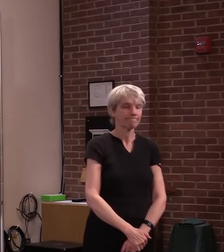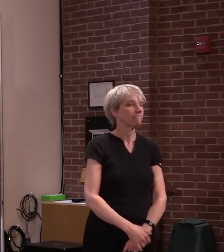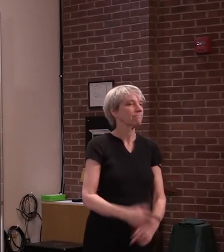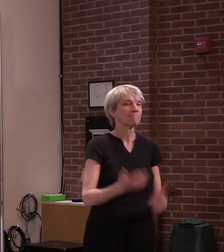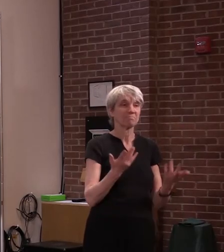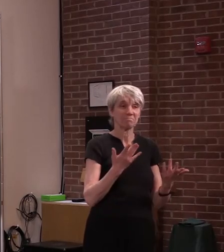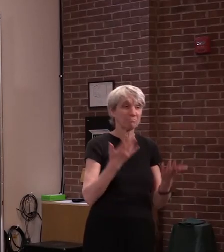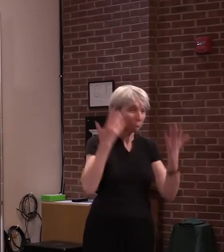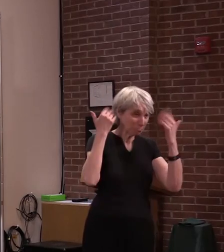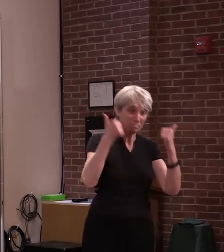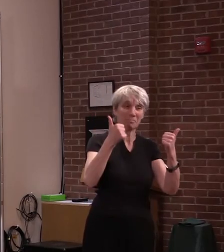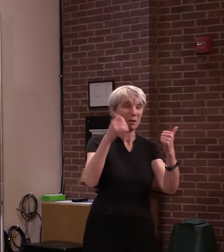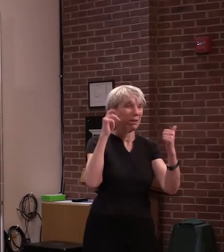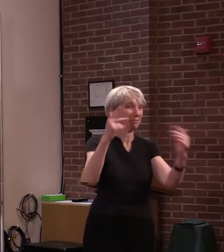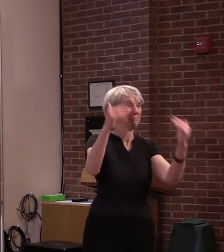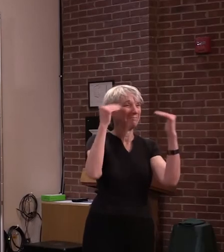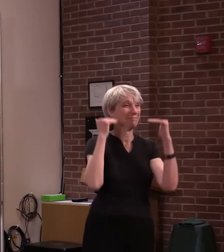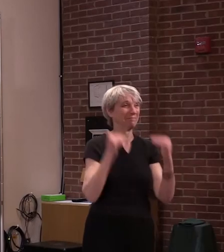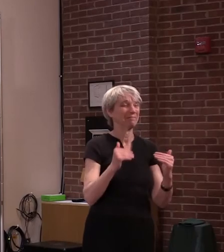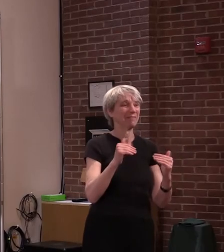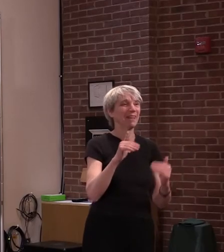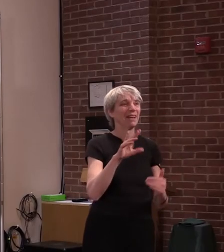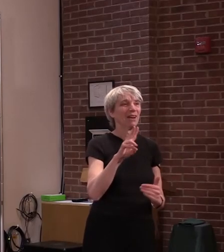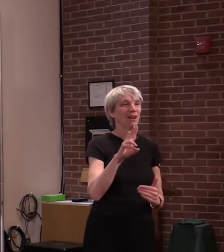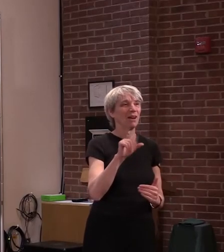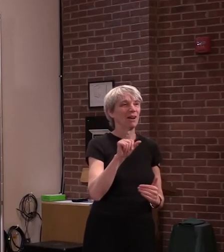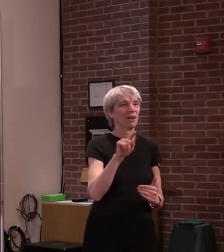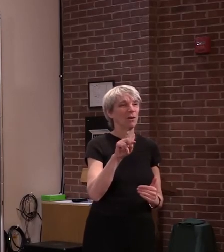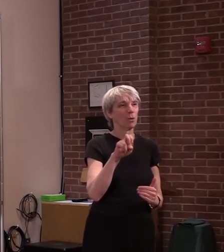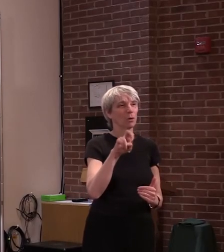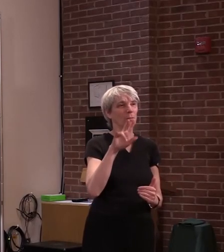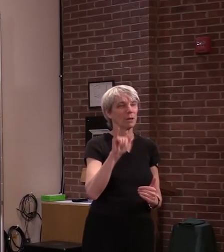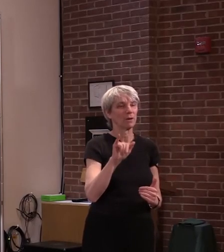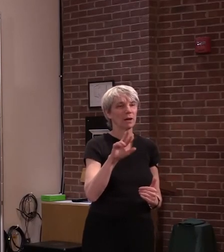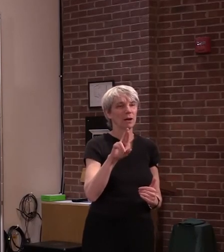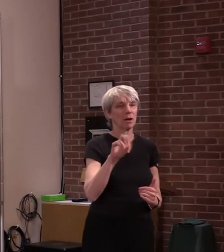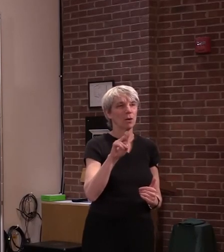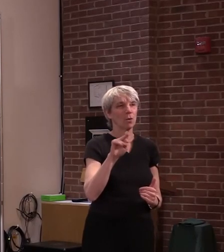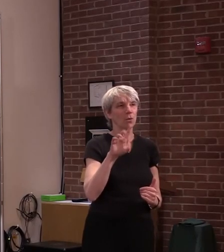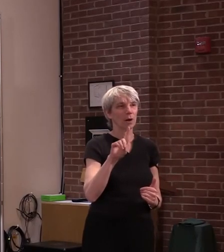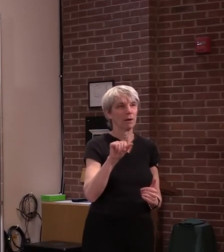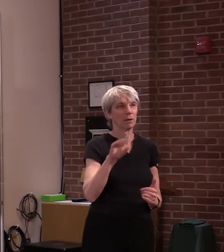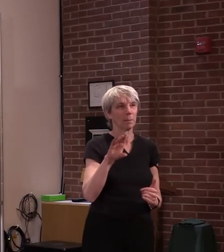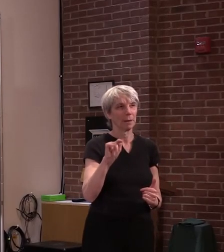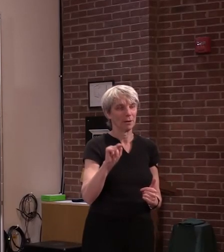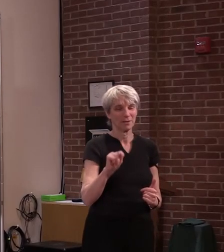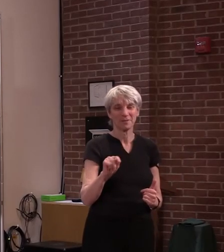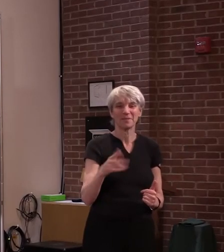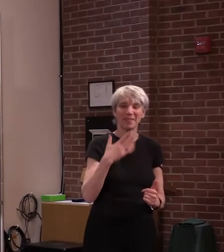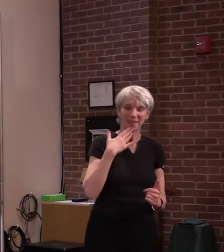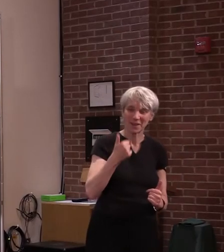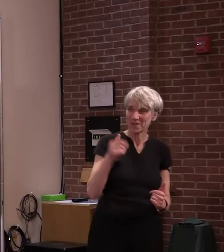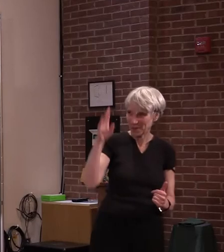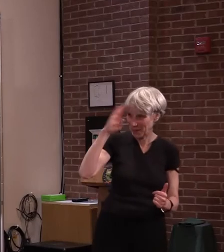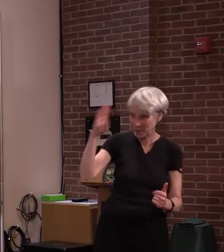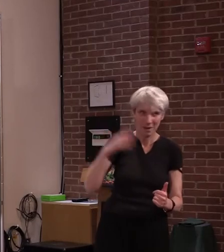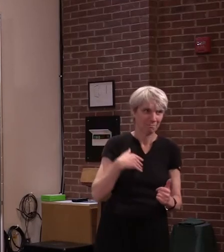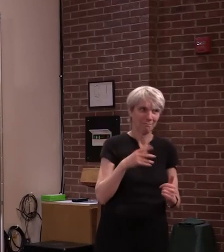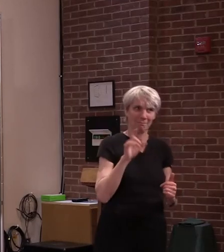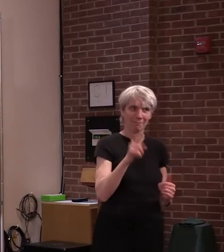Thank you, Ed. Lisa, Waterbury Roundabout. Good afternoon. Thanks, Jason. Hello, Governor. I'll be